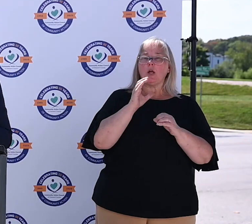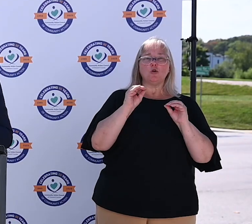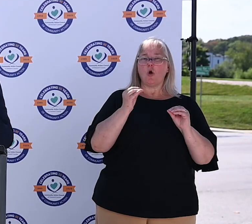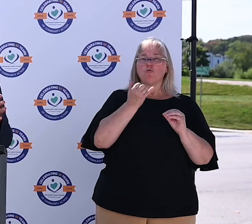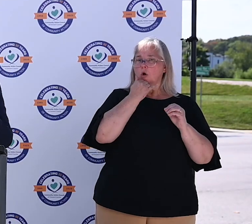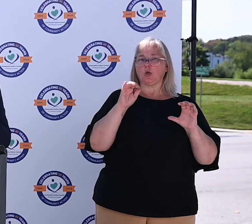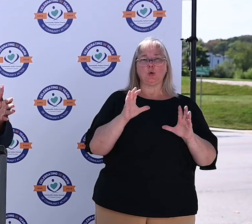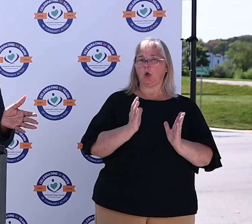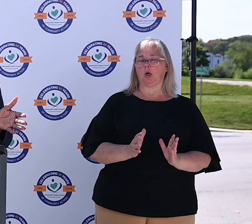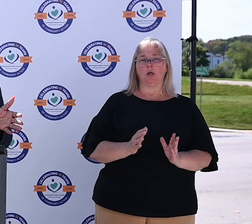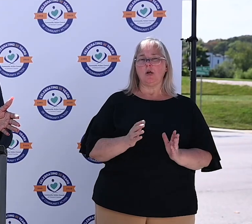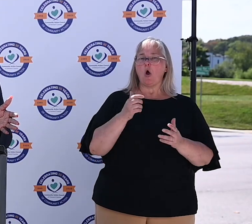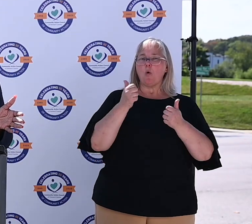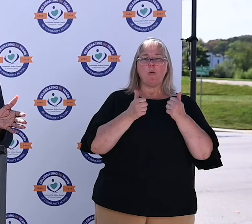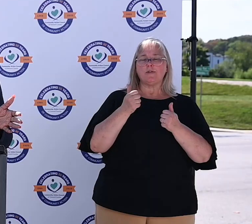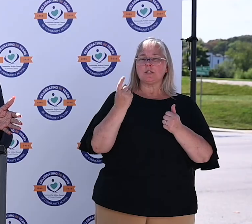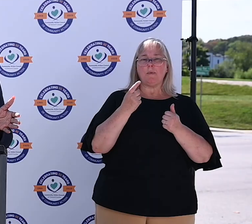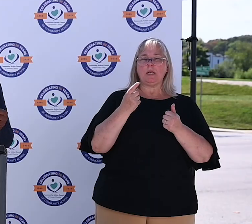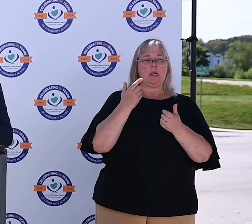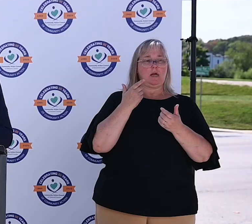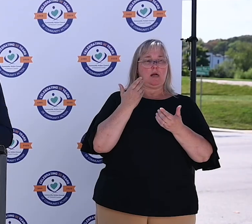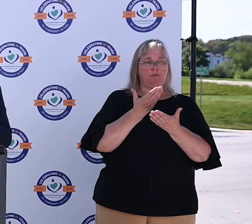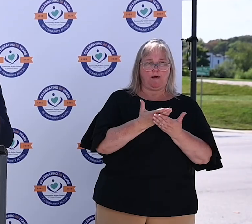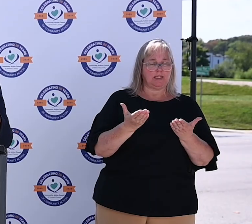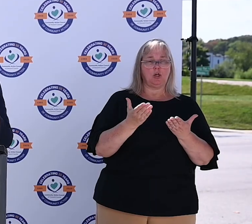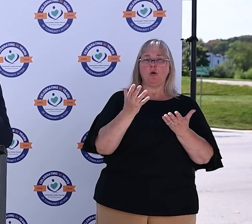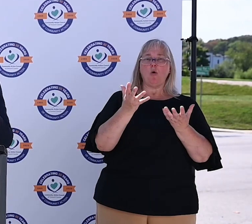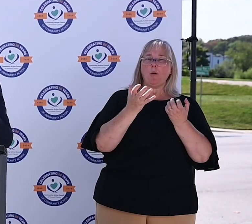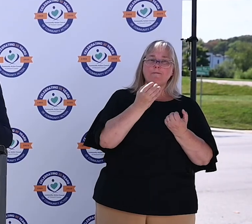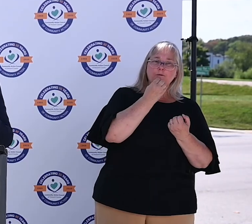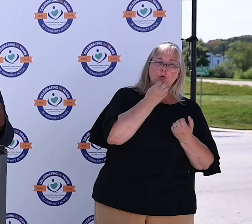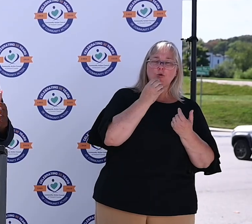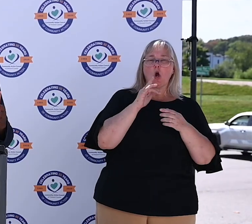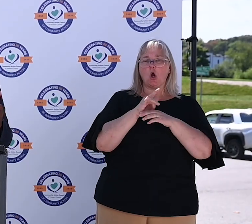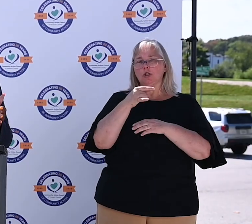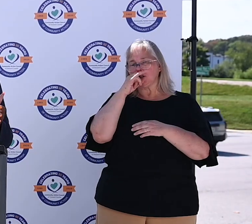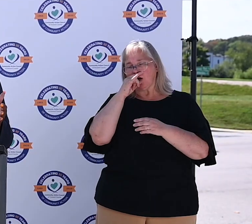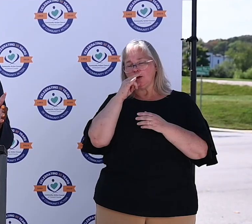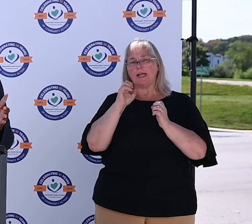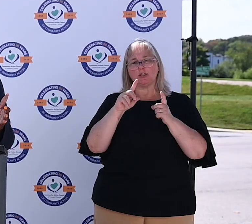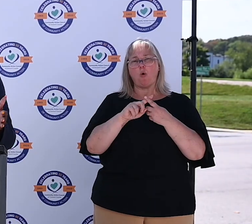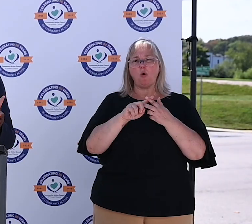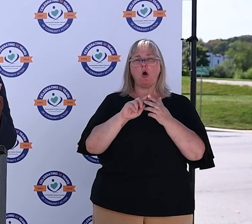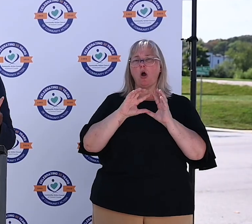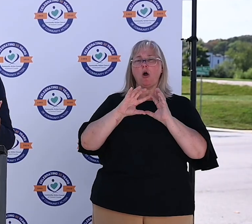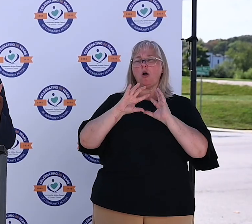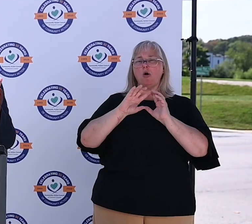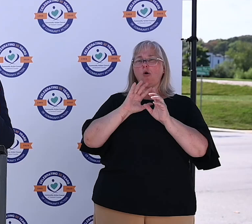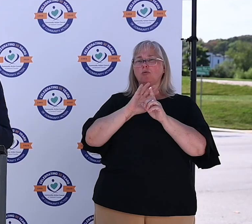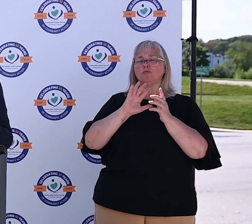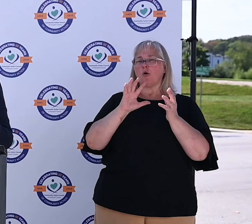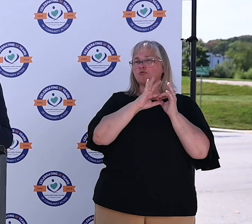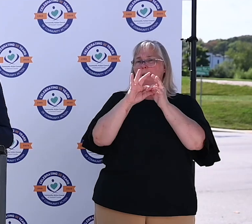door. Whether someone walks in seeking food, early childhood education, or wraparound services, they will